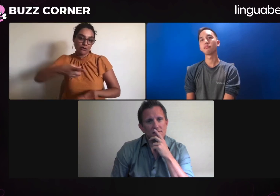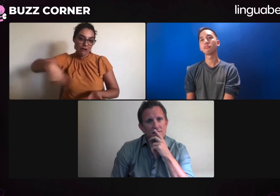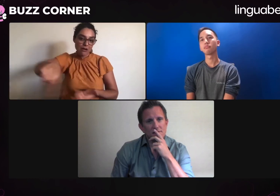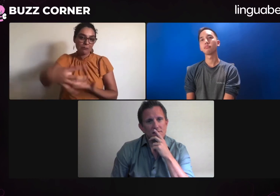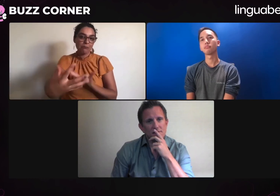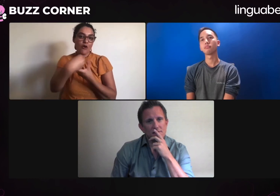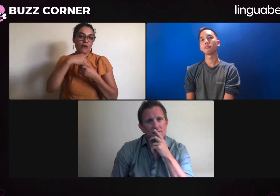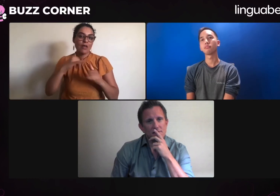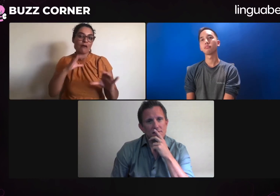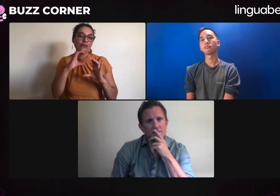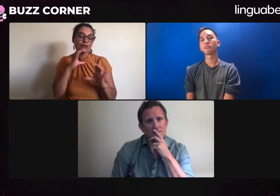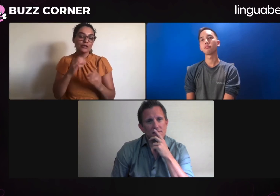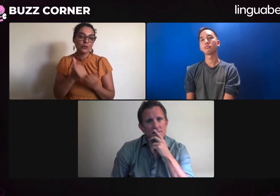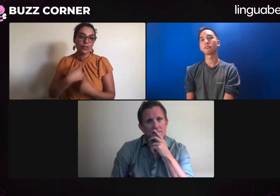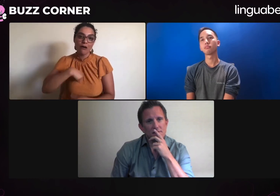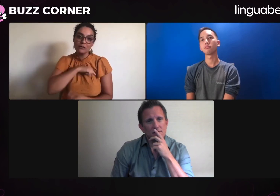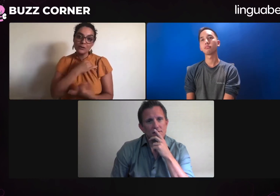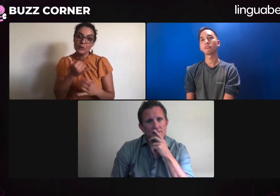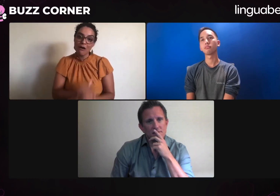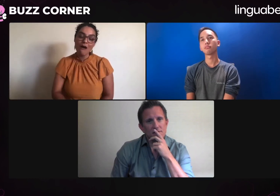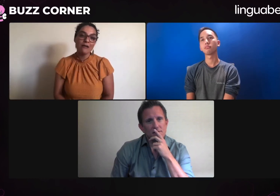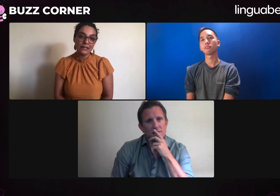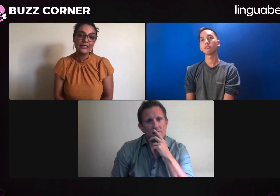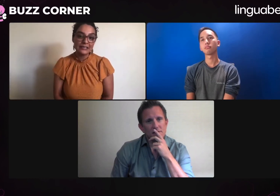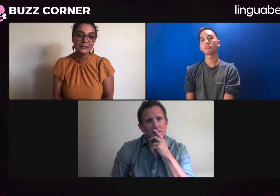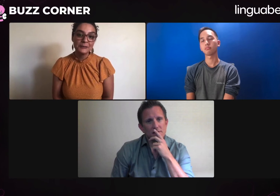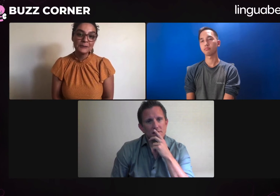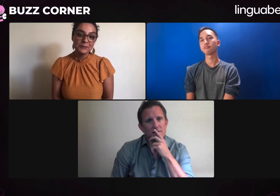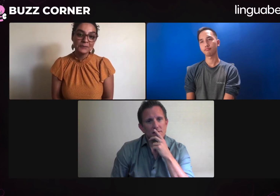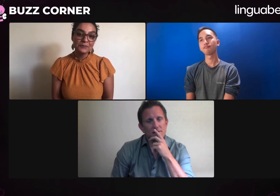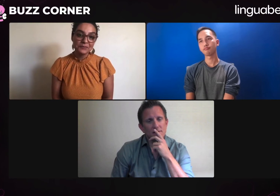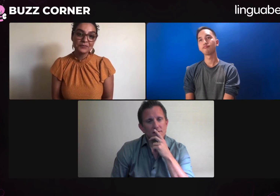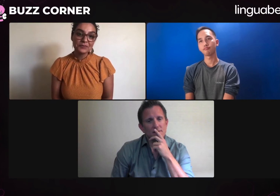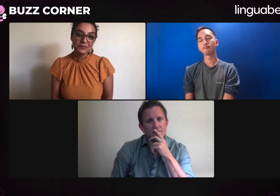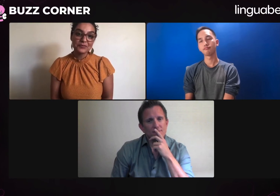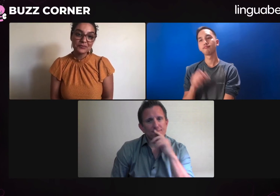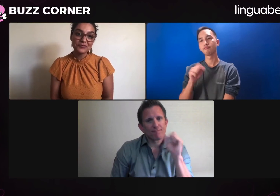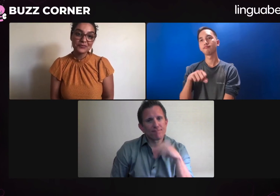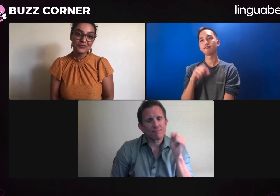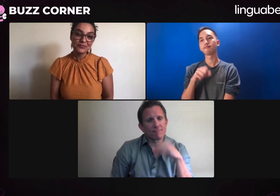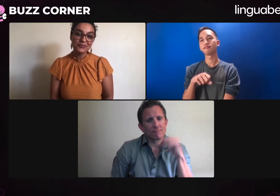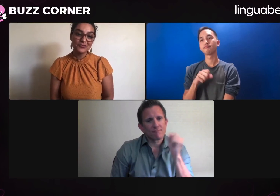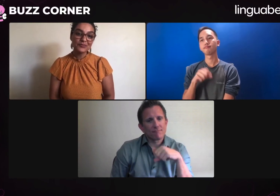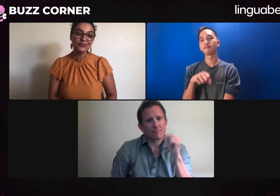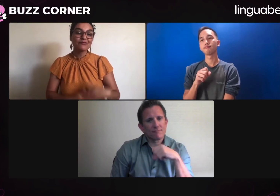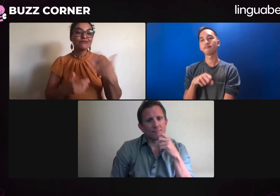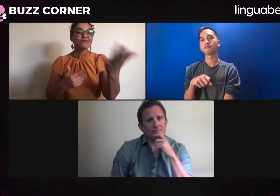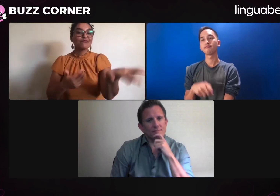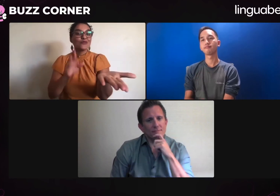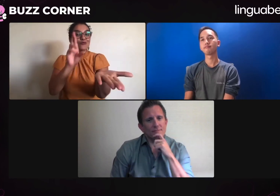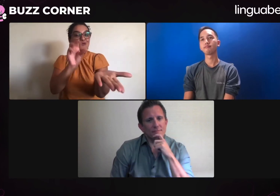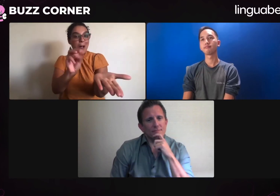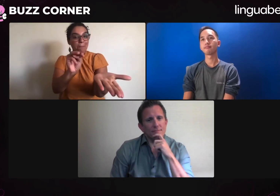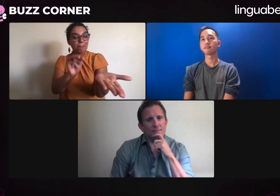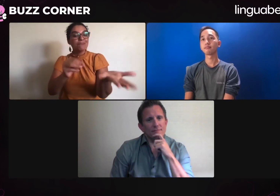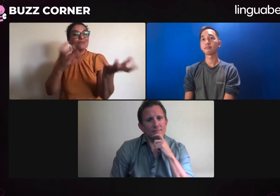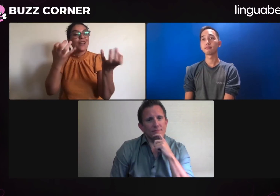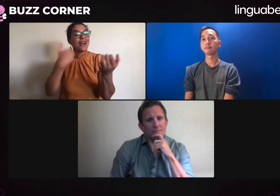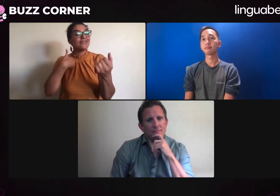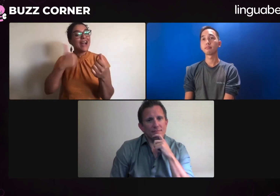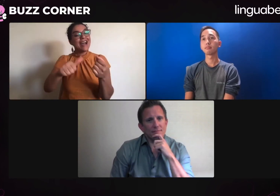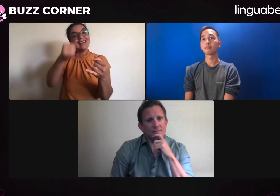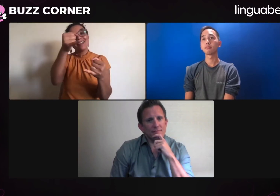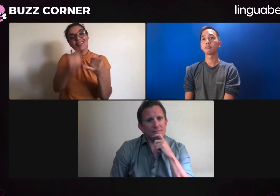for me personally. So I want to appreciate everyone who was here with us tonight, being willing to be part of this really engaging conversation.